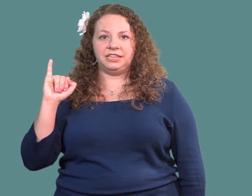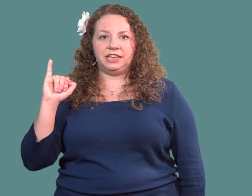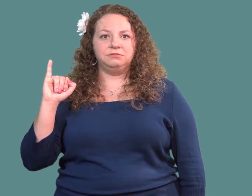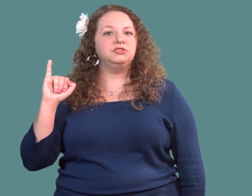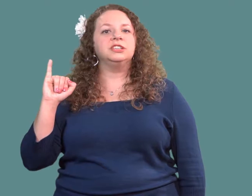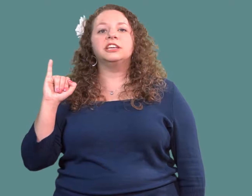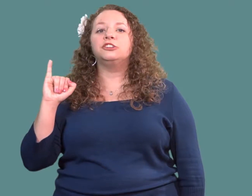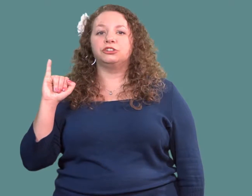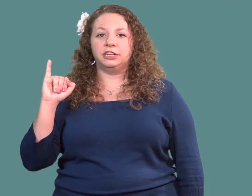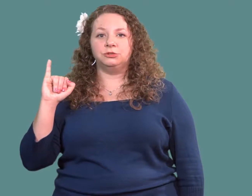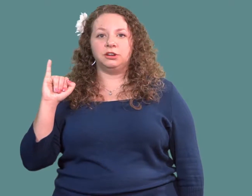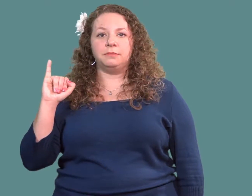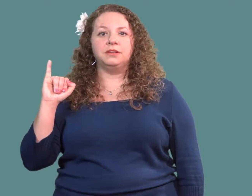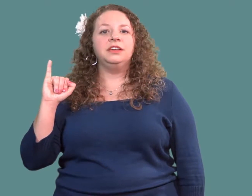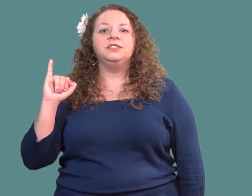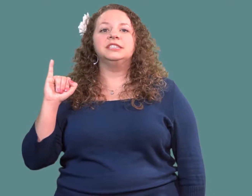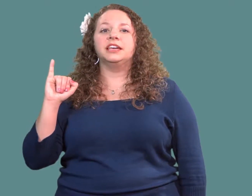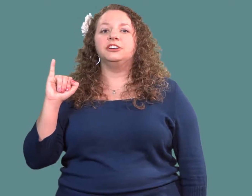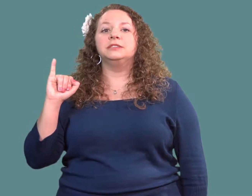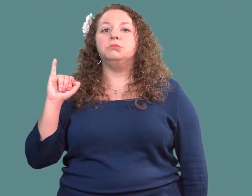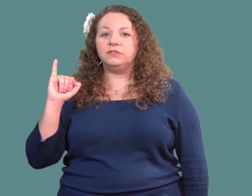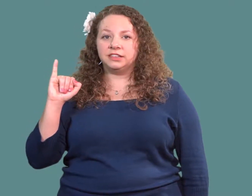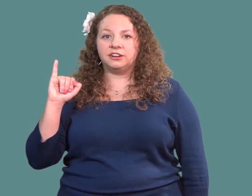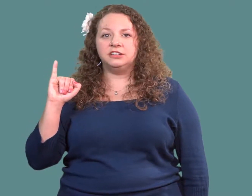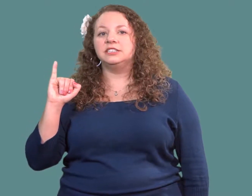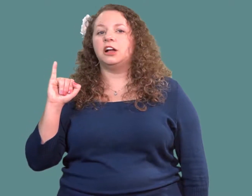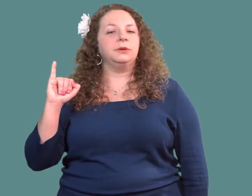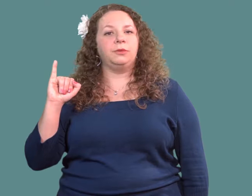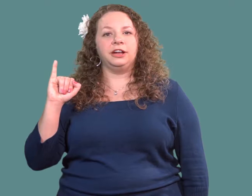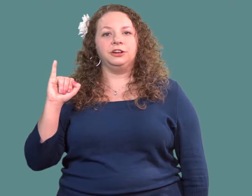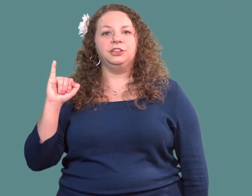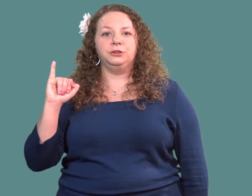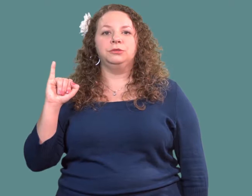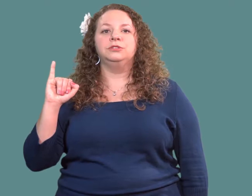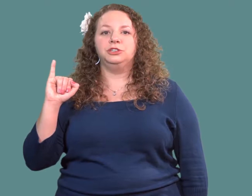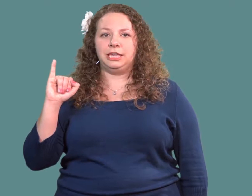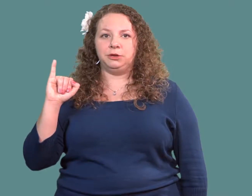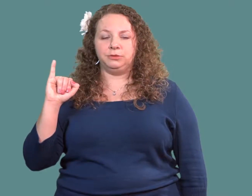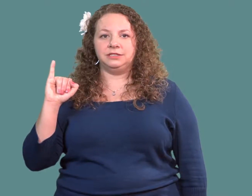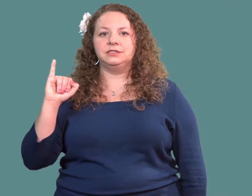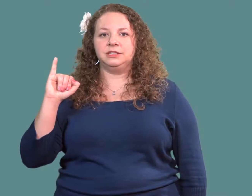in, just like you're turning a doorknob. This letter is a moving letter and does not require you to keep your wrist still.